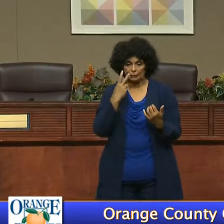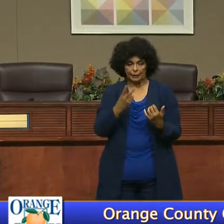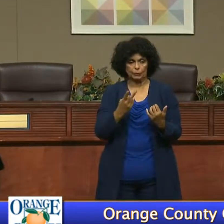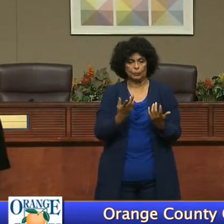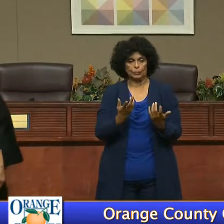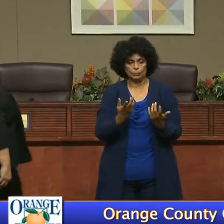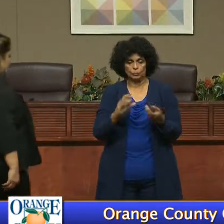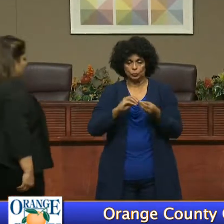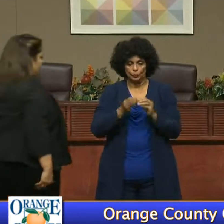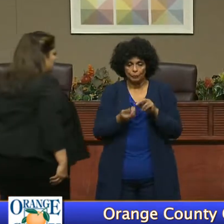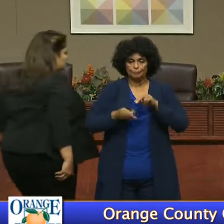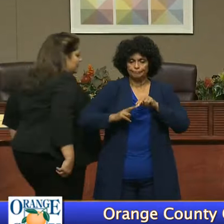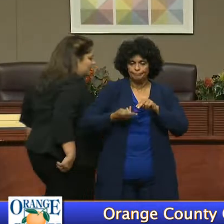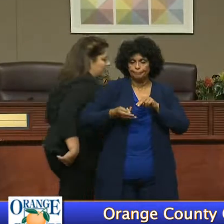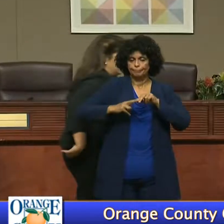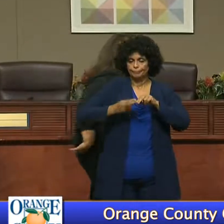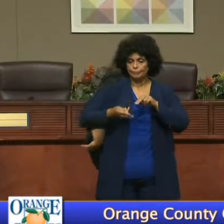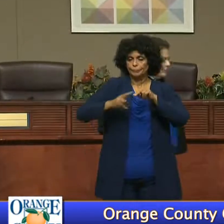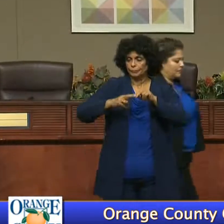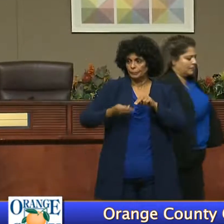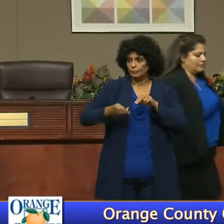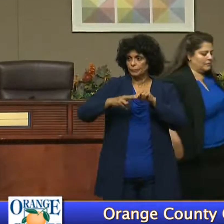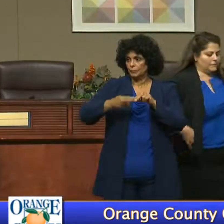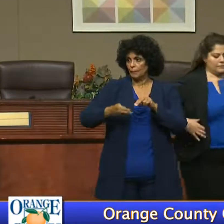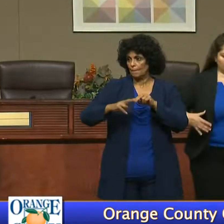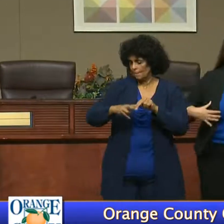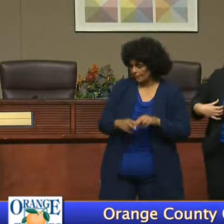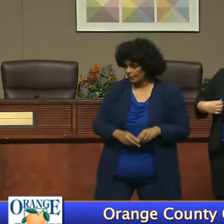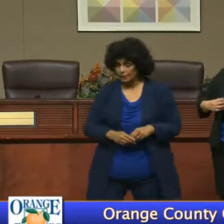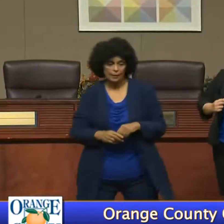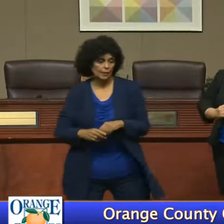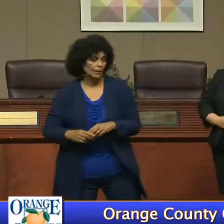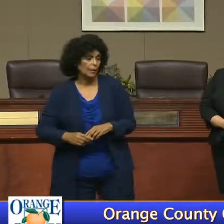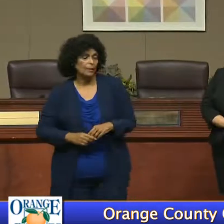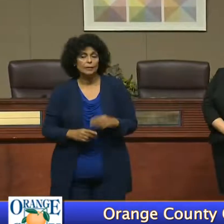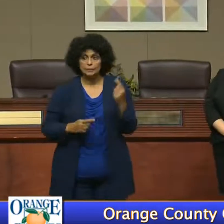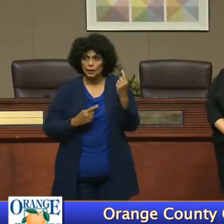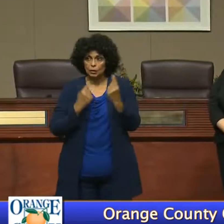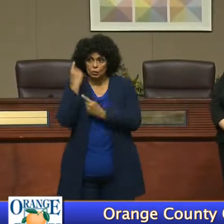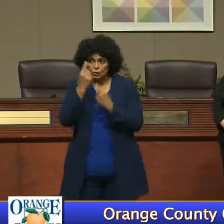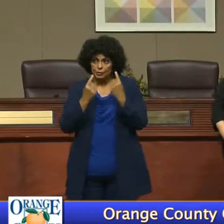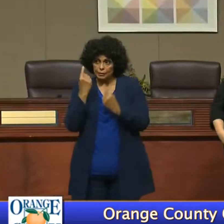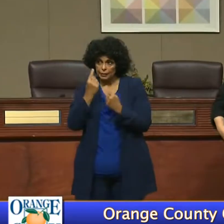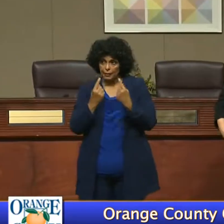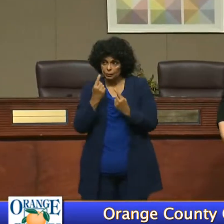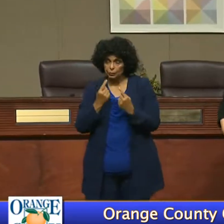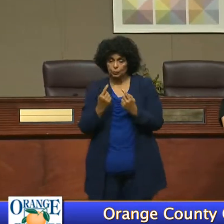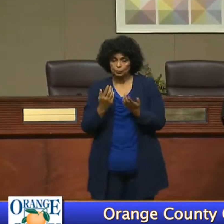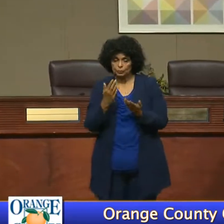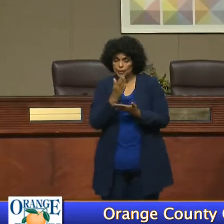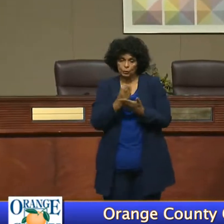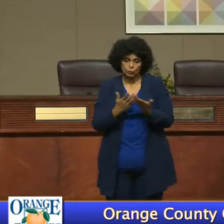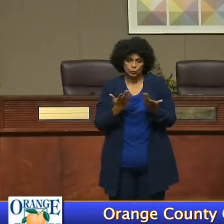estos números, ¿se podría considerar, ustedes estarían considerando regresar en algunas instituciones, en algunos negocios a la fase